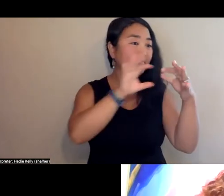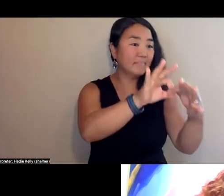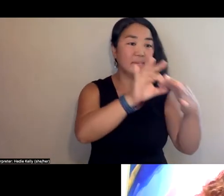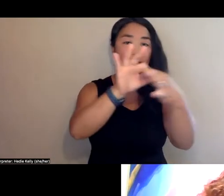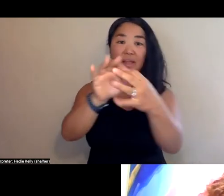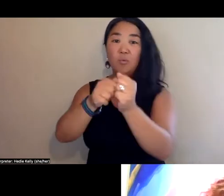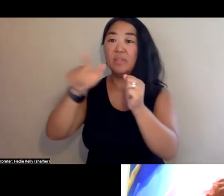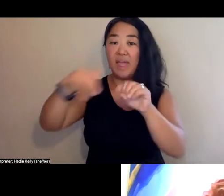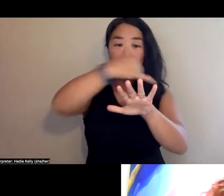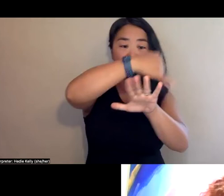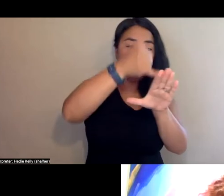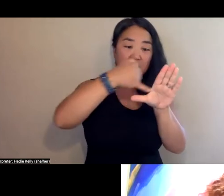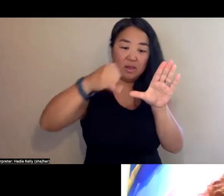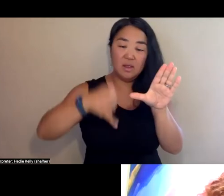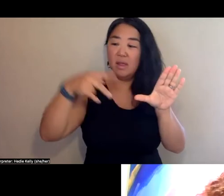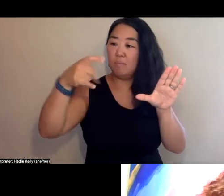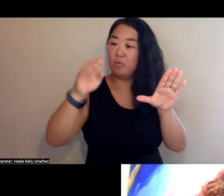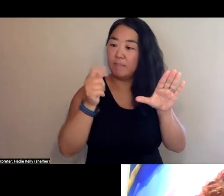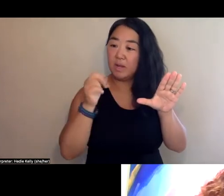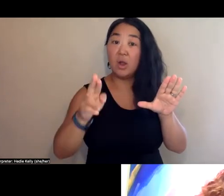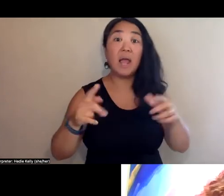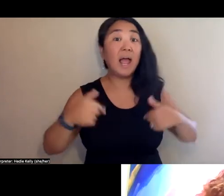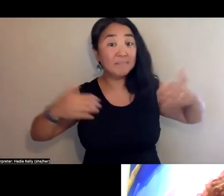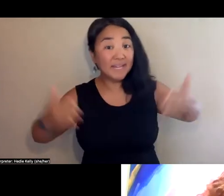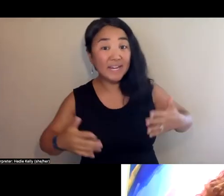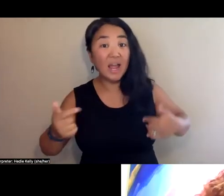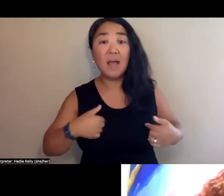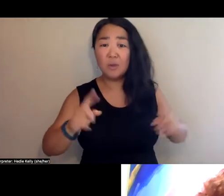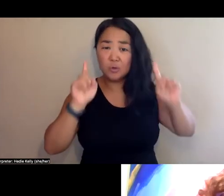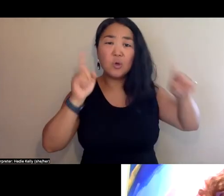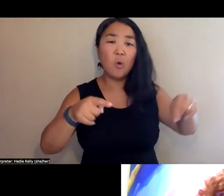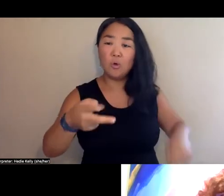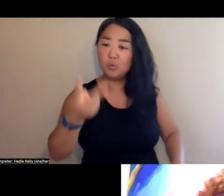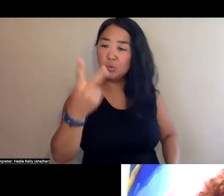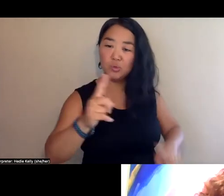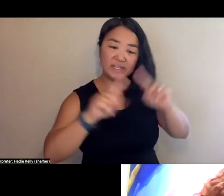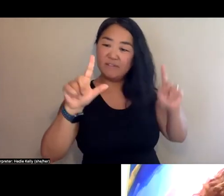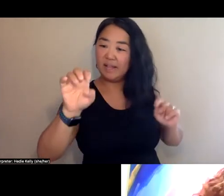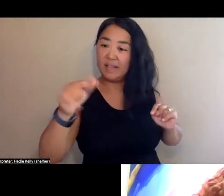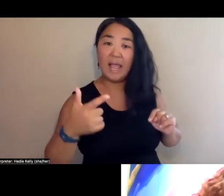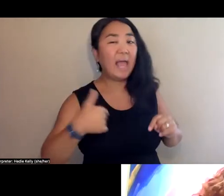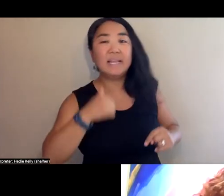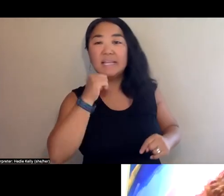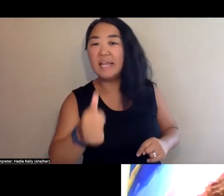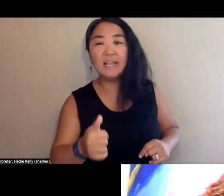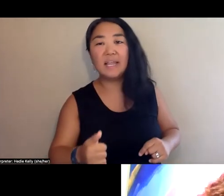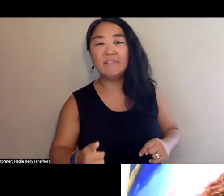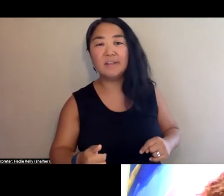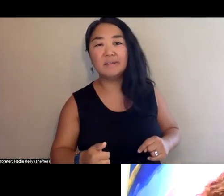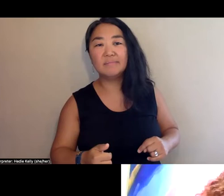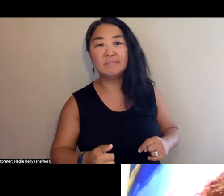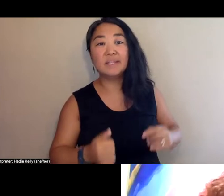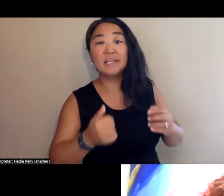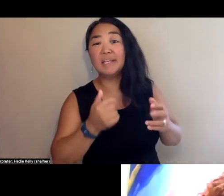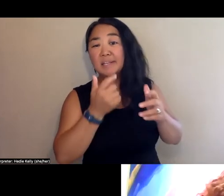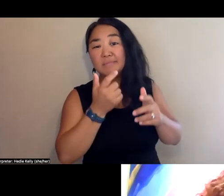So I'm here, I'm going on two different legs. And I didn't even bother to figure out if they were legs that were interesting,